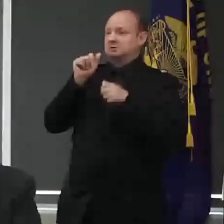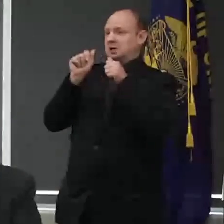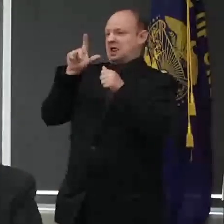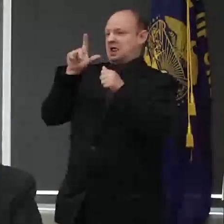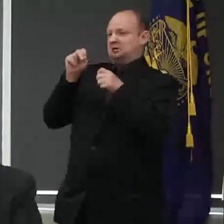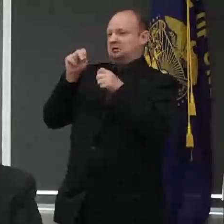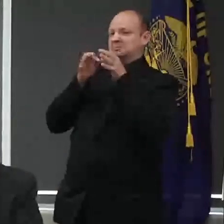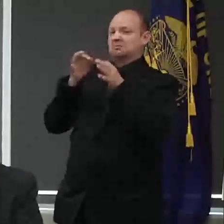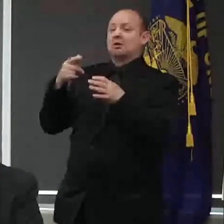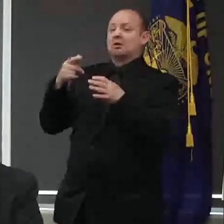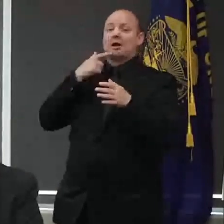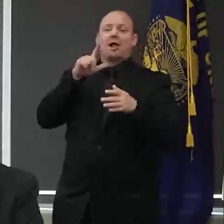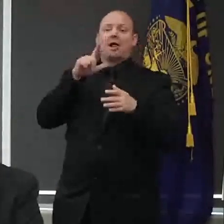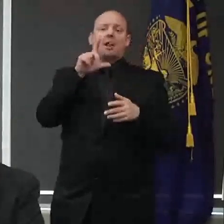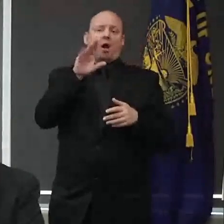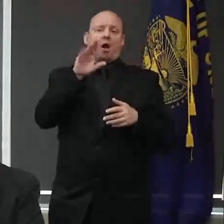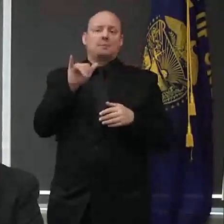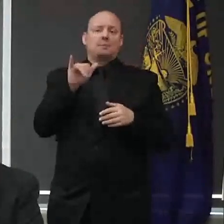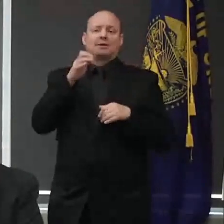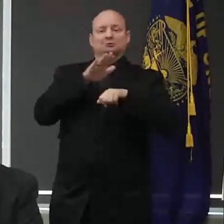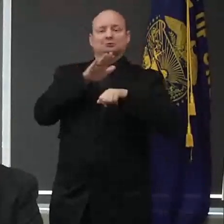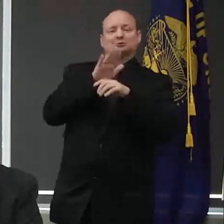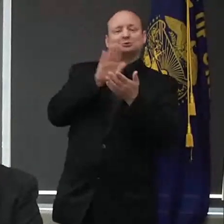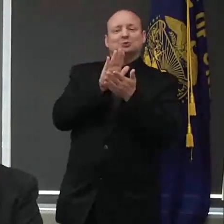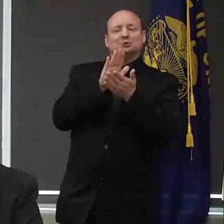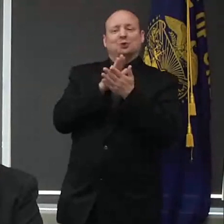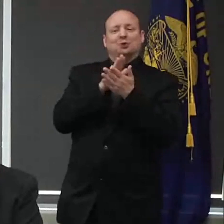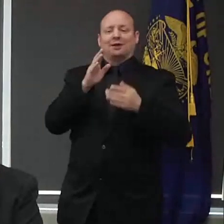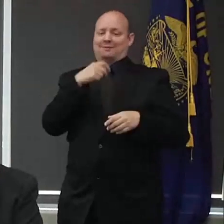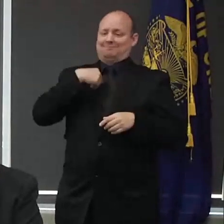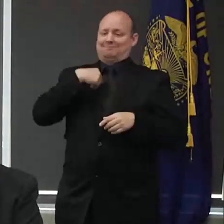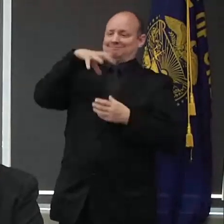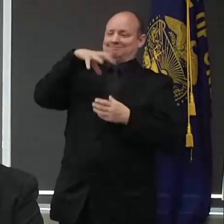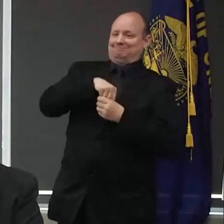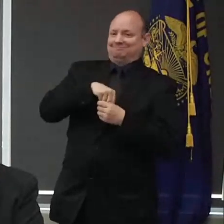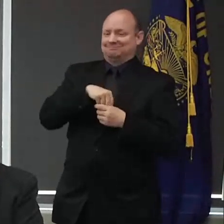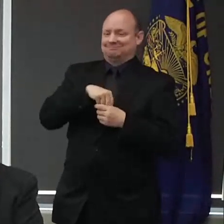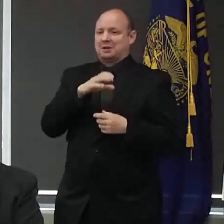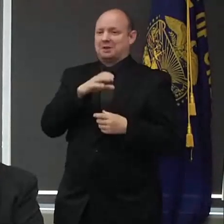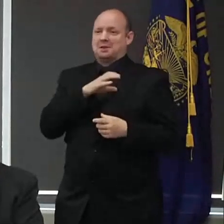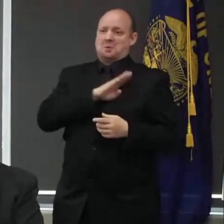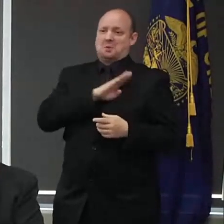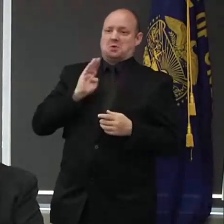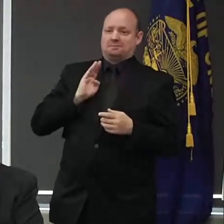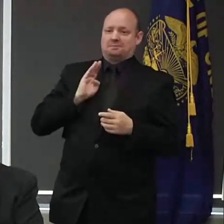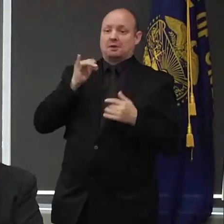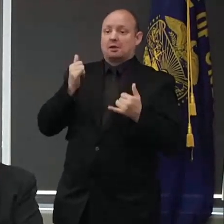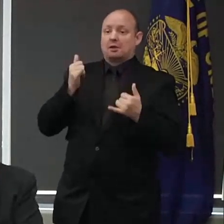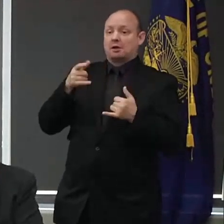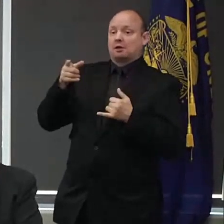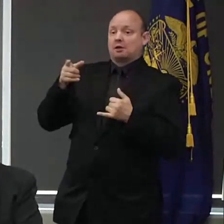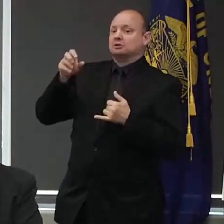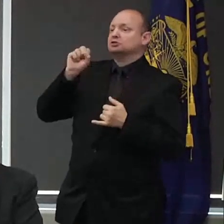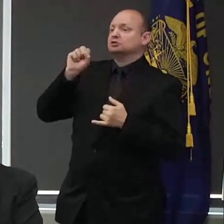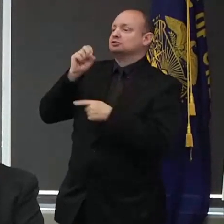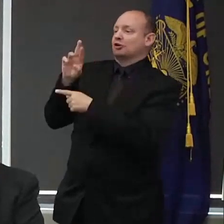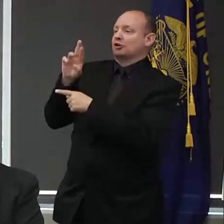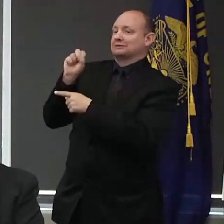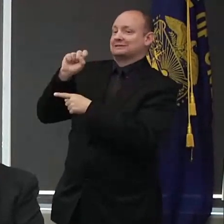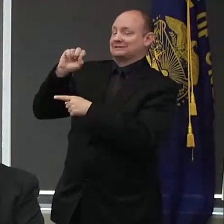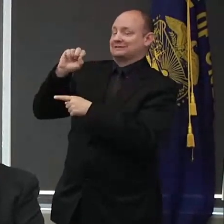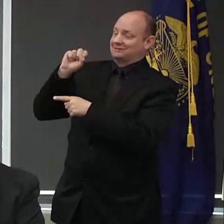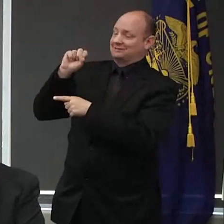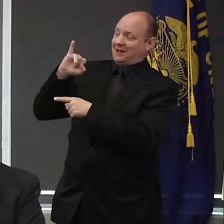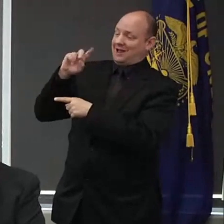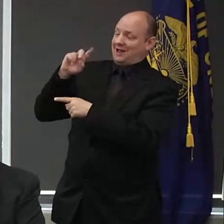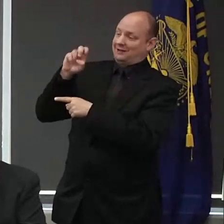And as an individual board member, I just want to endorse what Dr. Sidelinger just said. Every school district and every school is different,